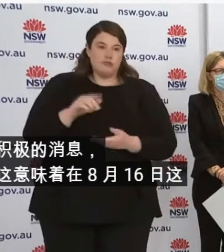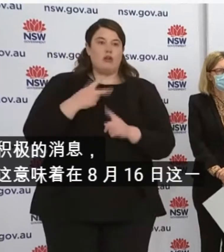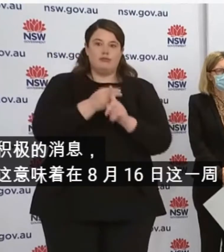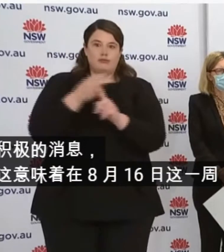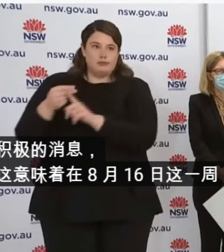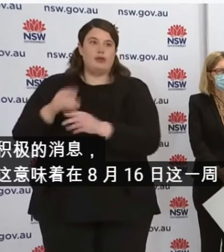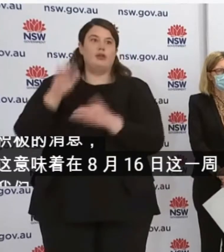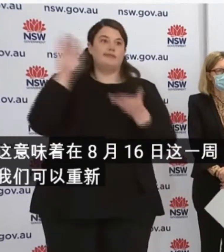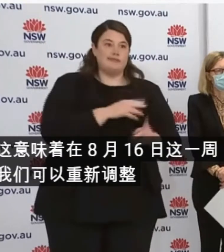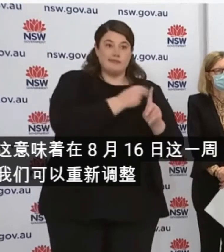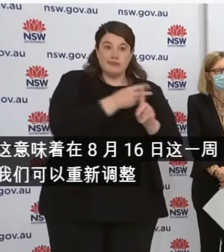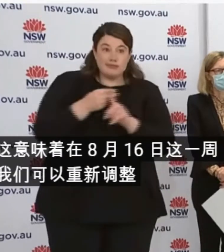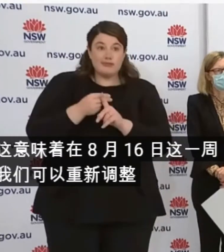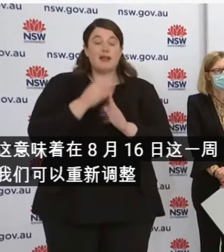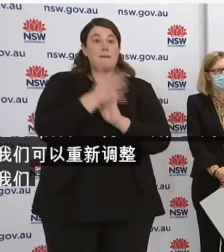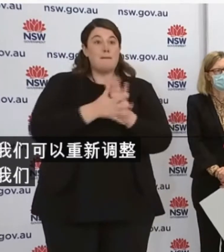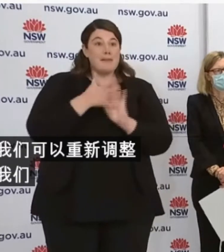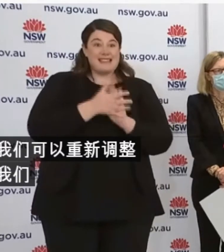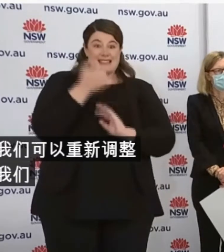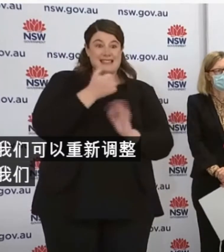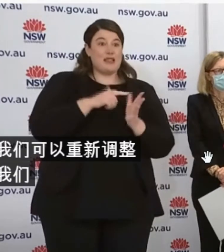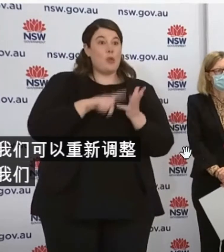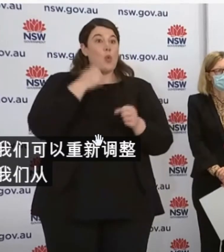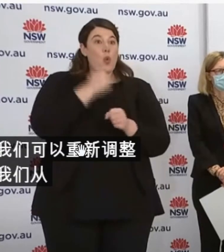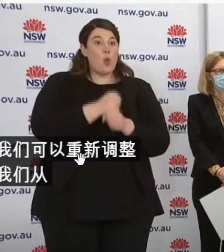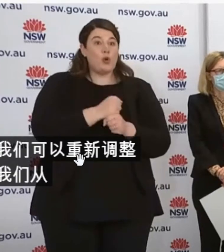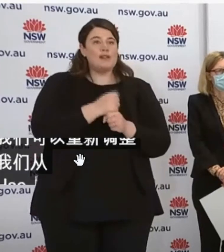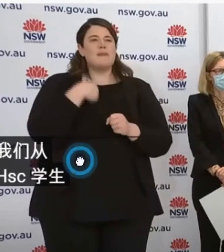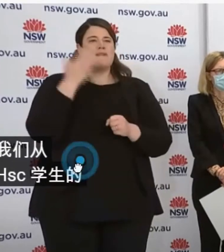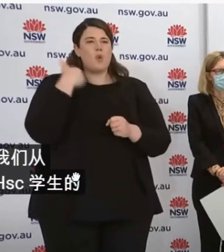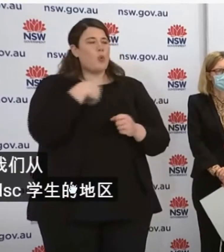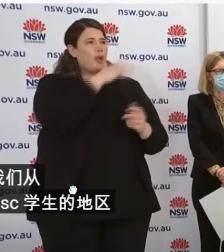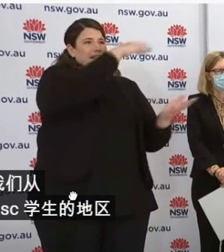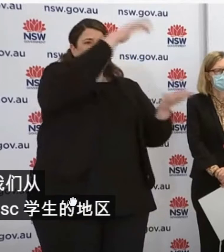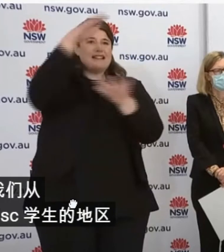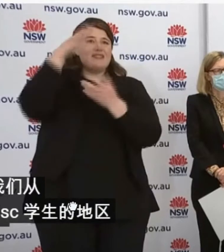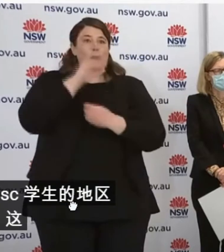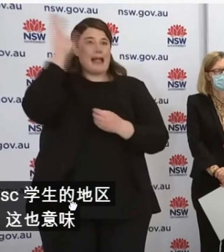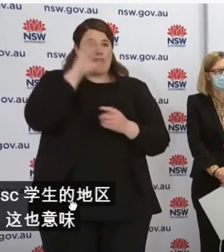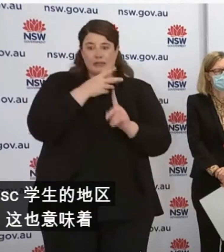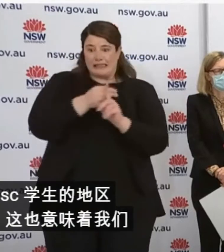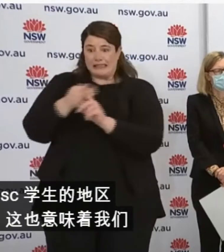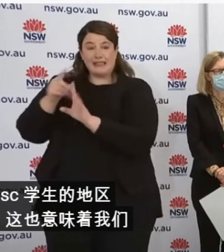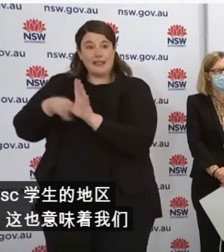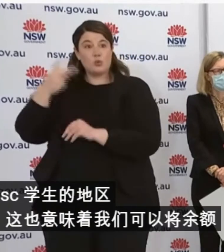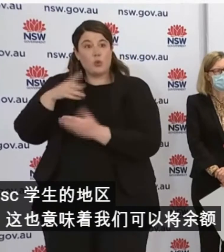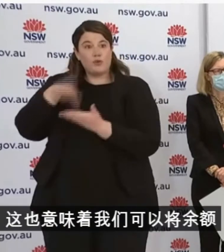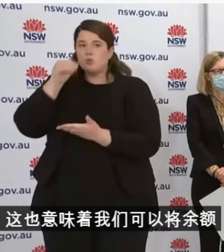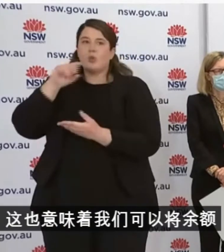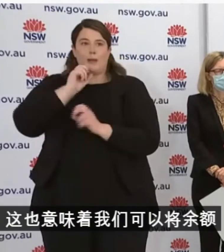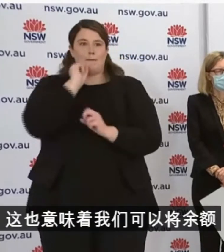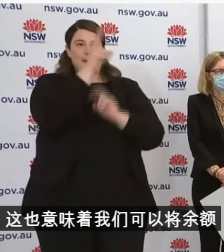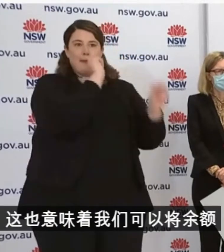week of 16th August, we can redirect those doses we've taken from the regions for the HSC students, and it also means we can put the